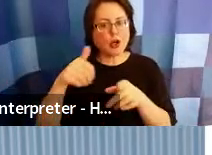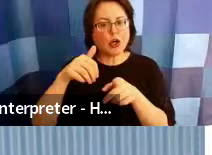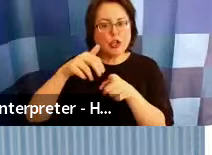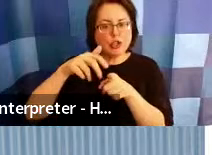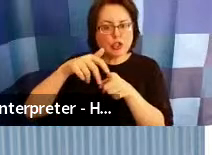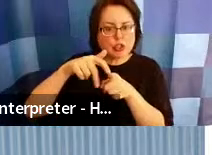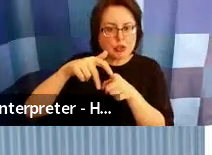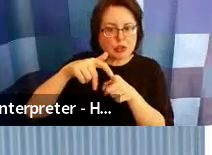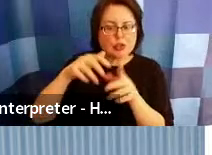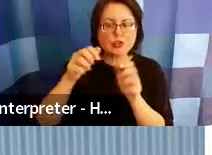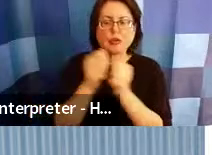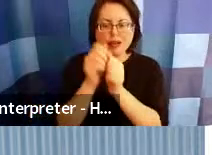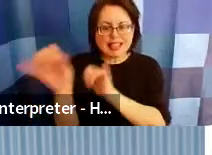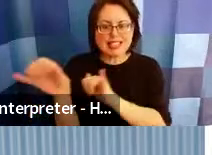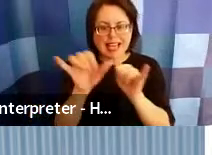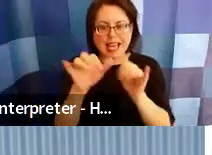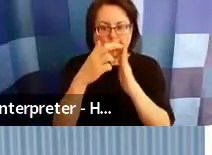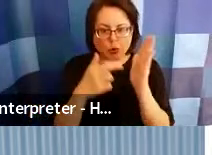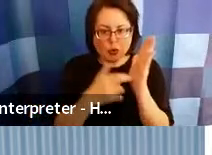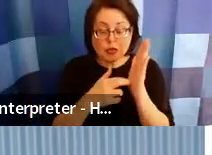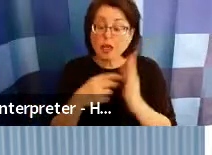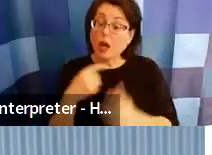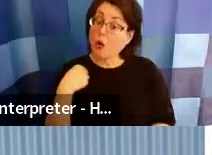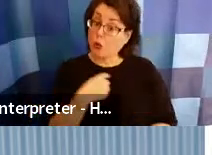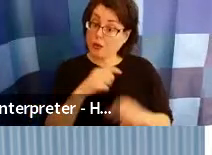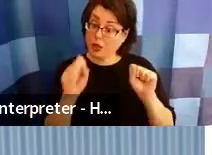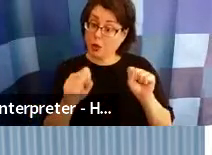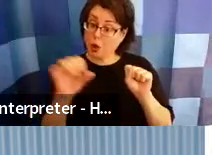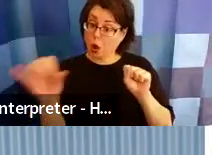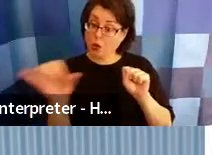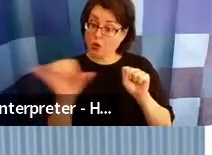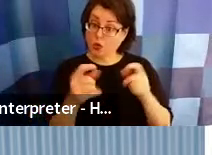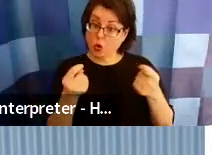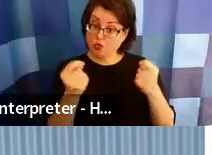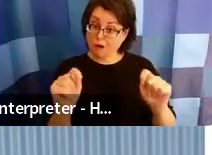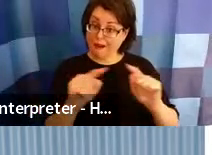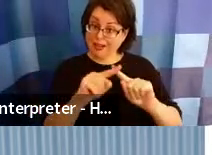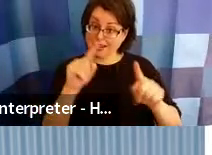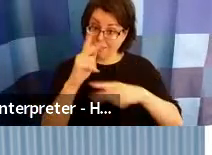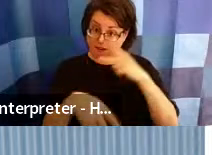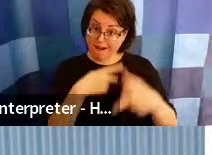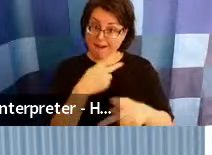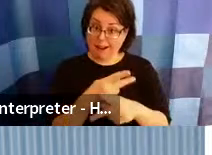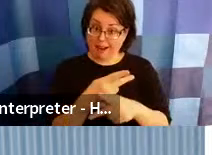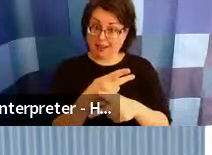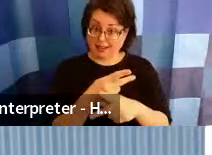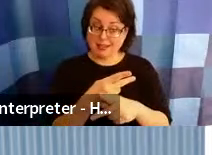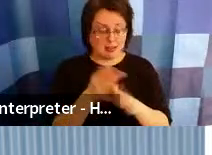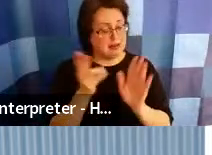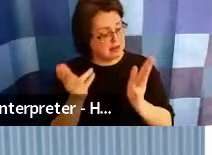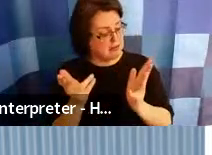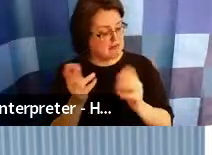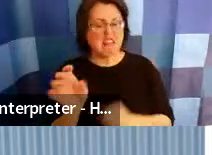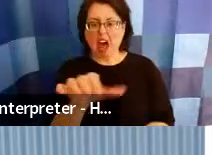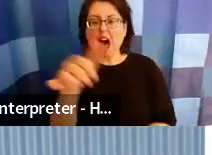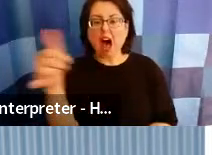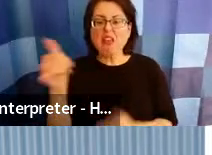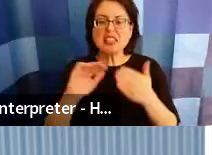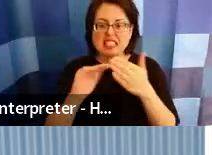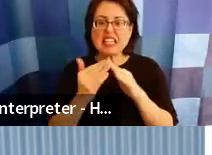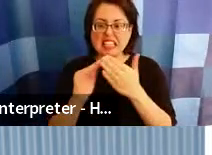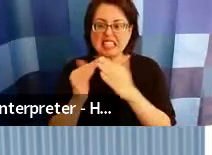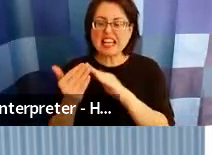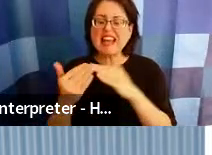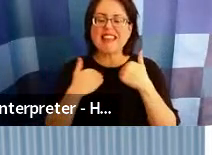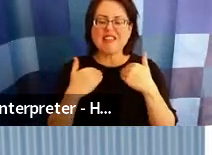types that we can try and have tried. And this is similar to things that other operators have tried in other cities that we can